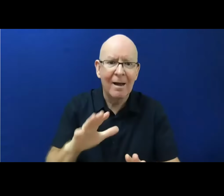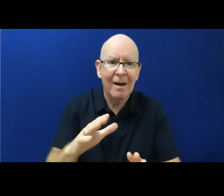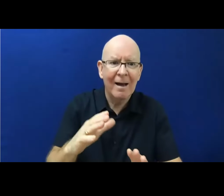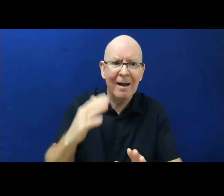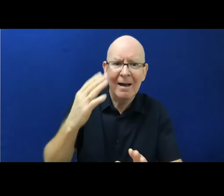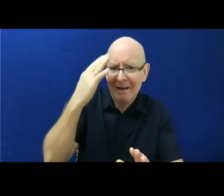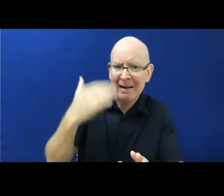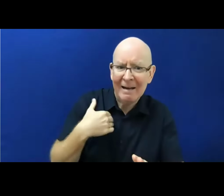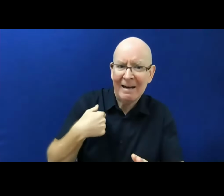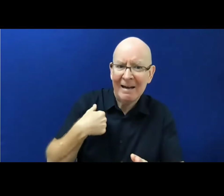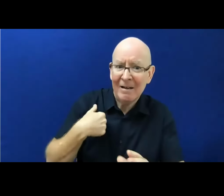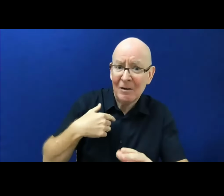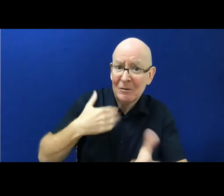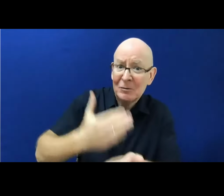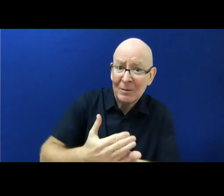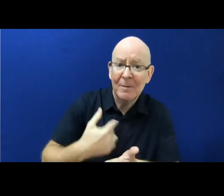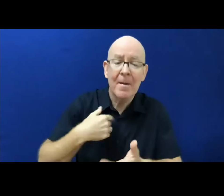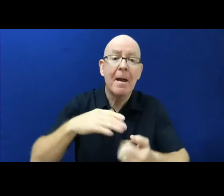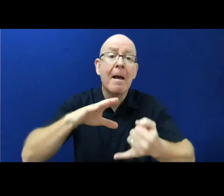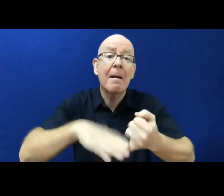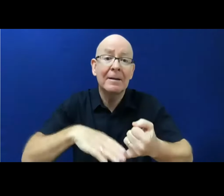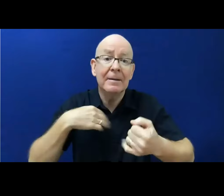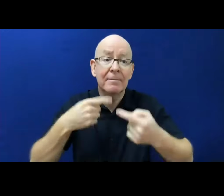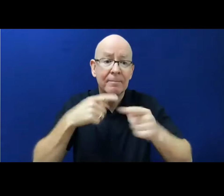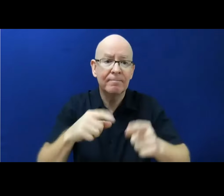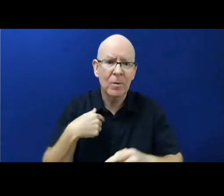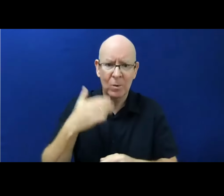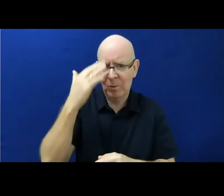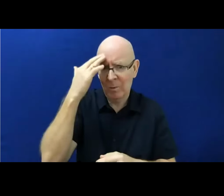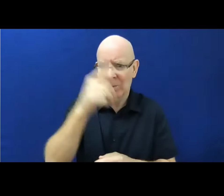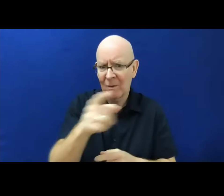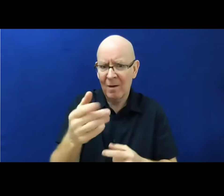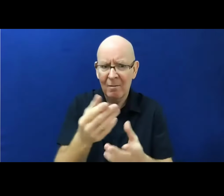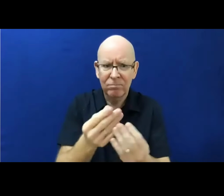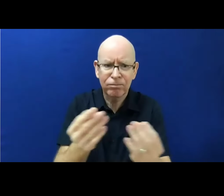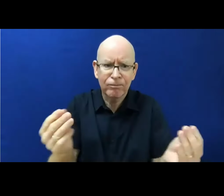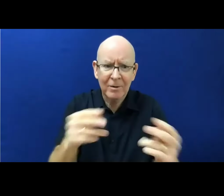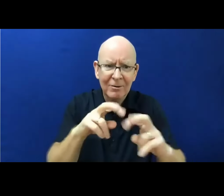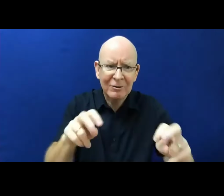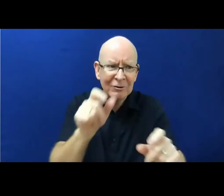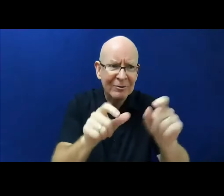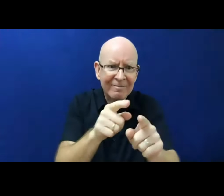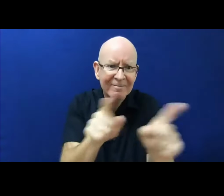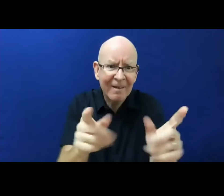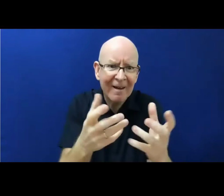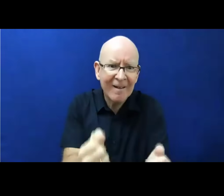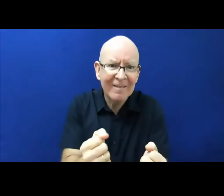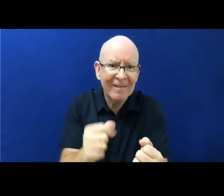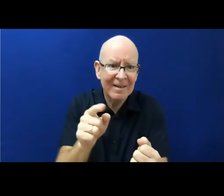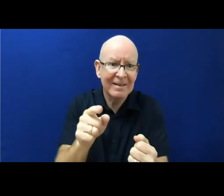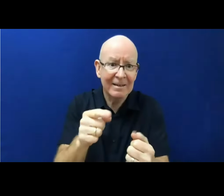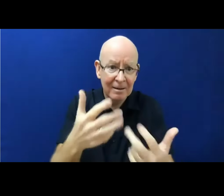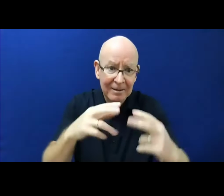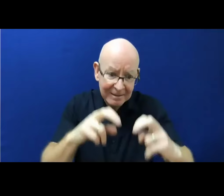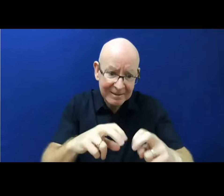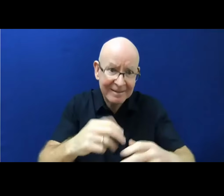have more evidence-based arguments to design, to reform, and to implement the